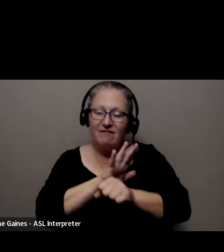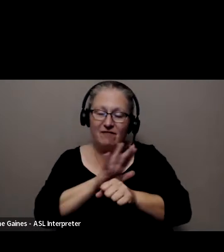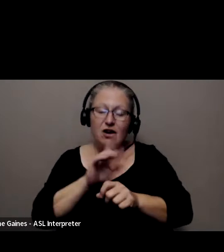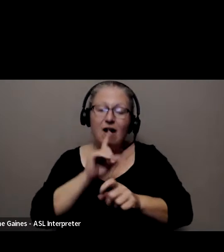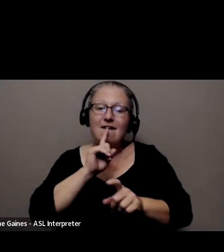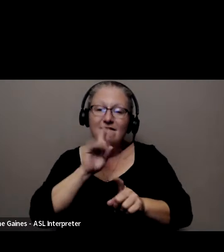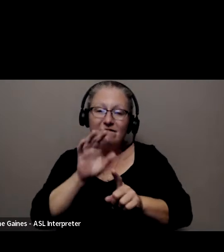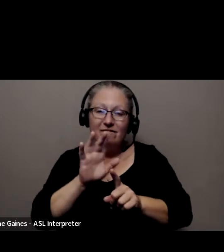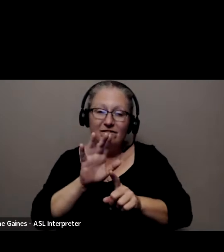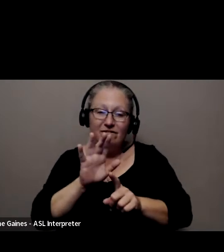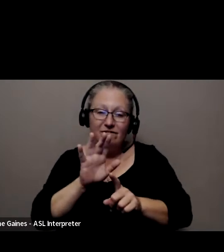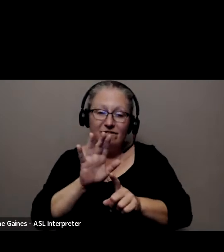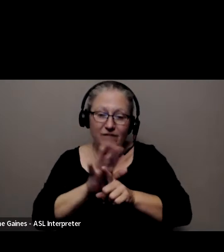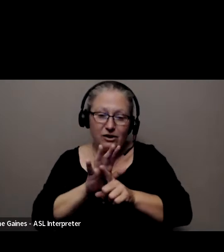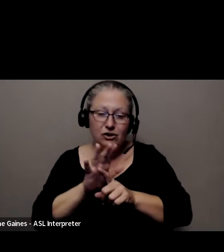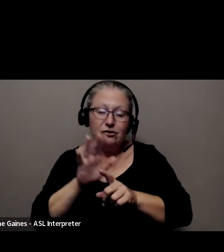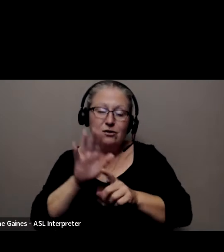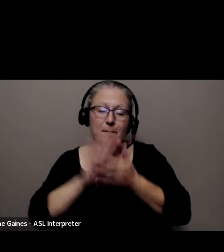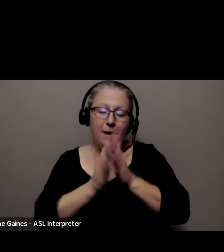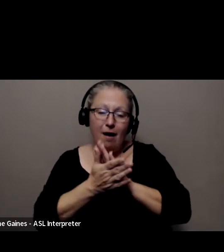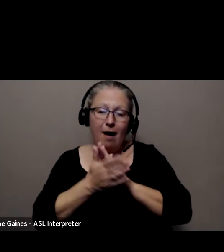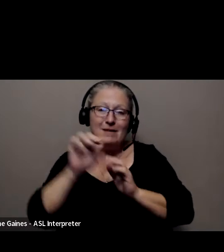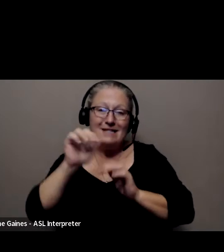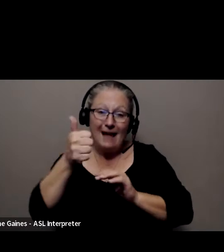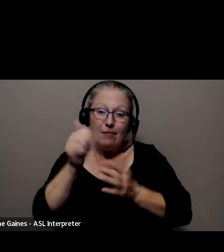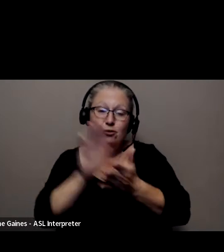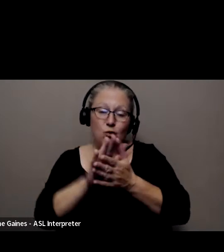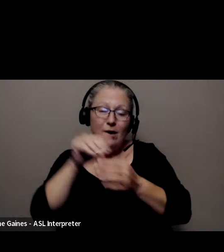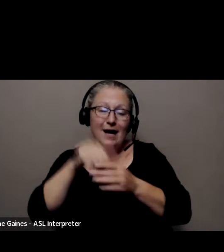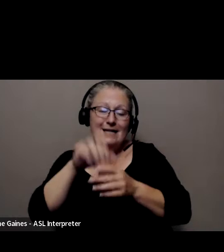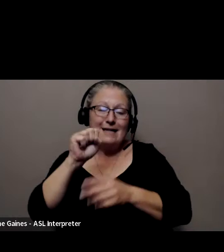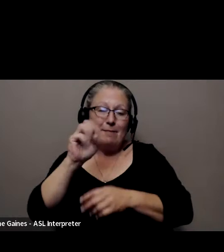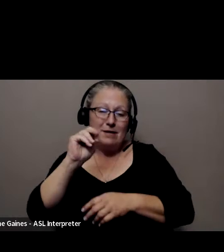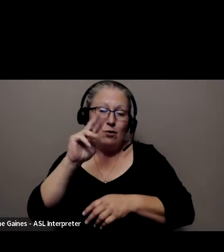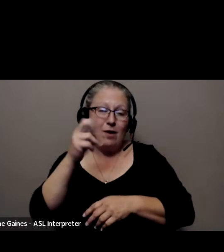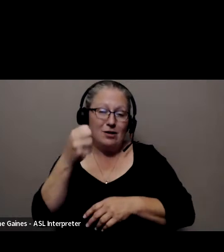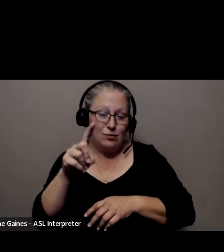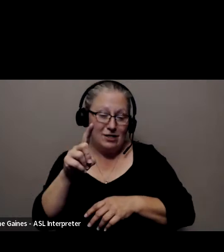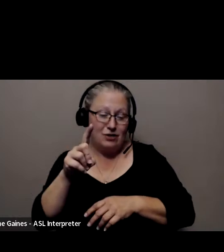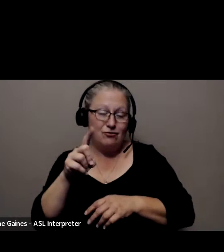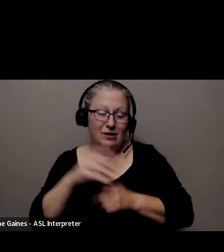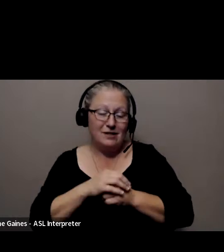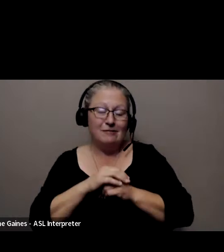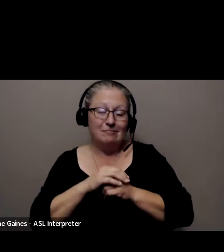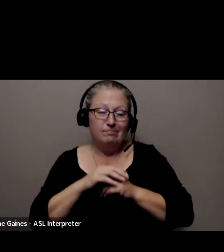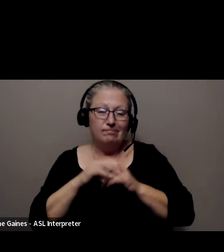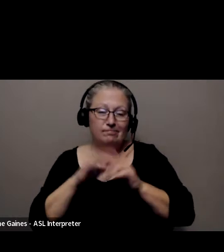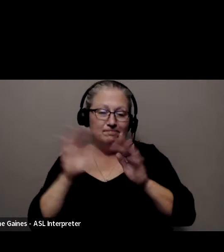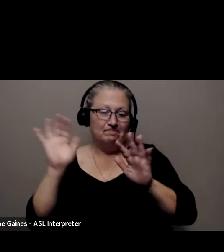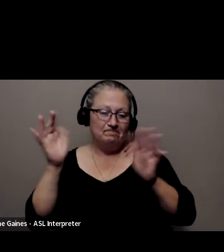10th school in the San Mateo Union High School District, and it's a big deal. Yeah.